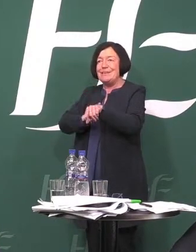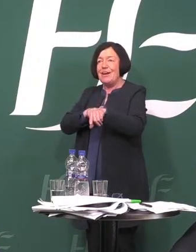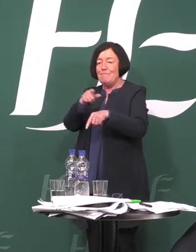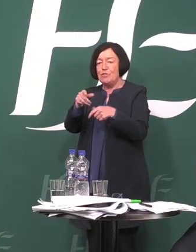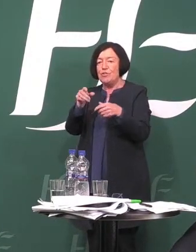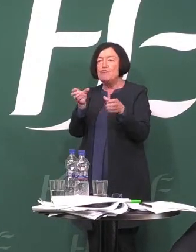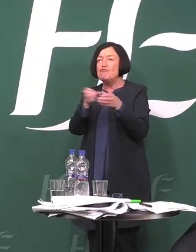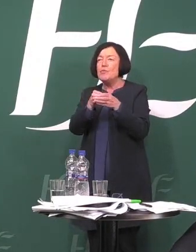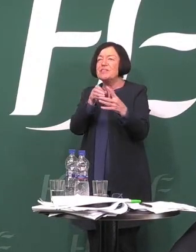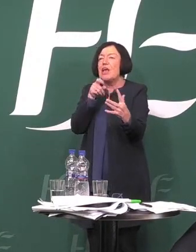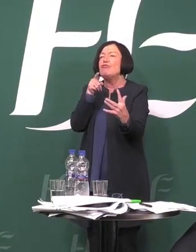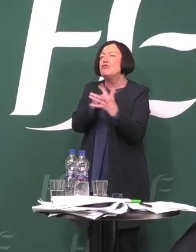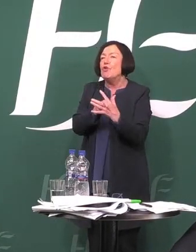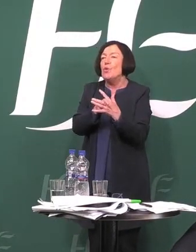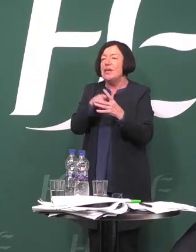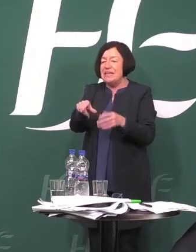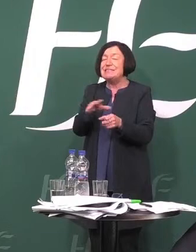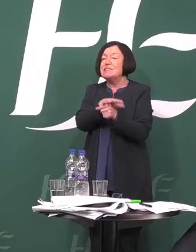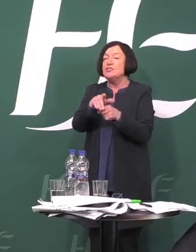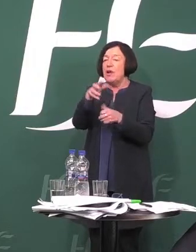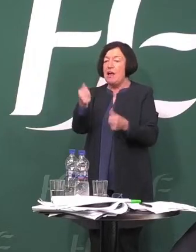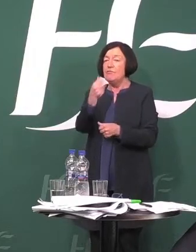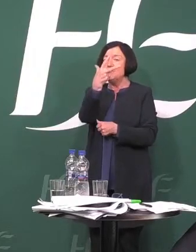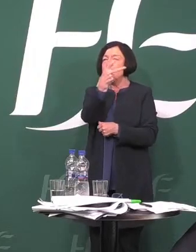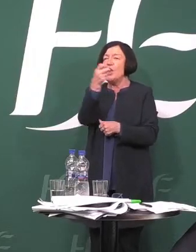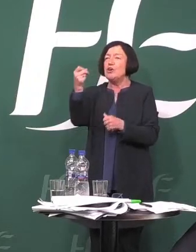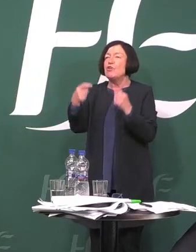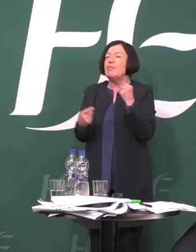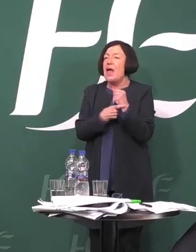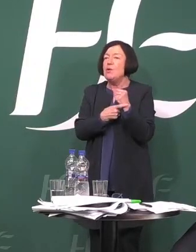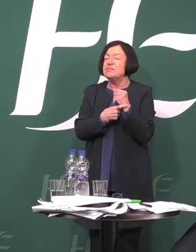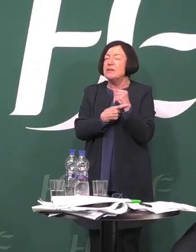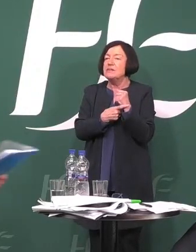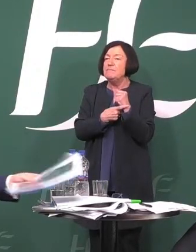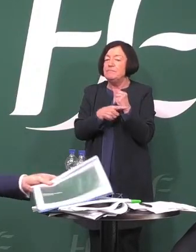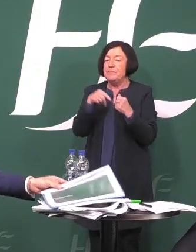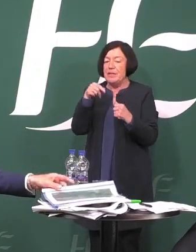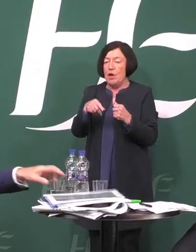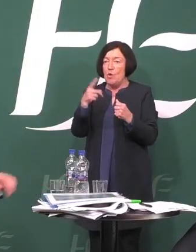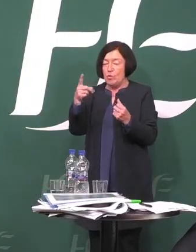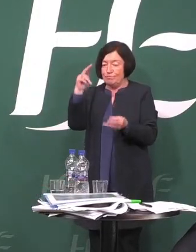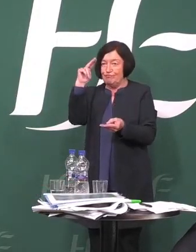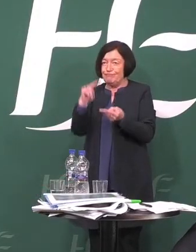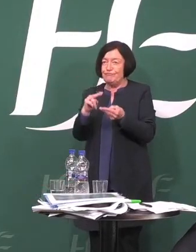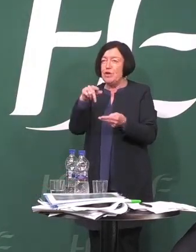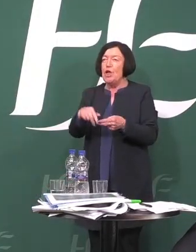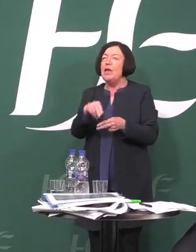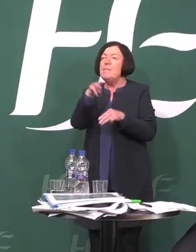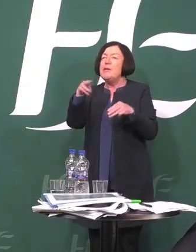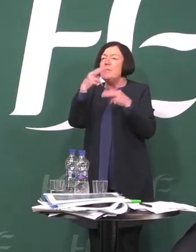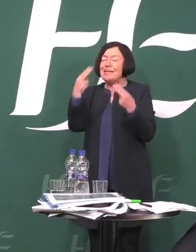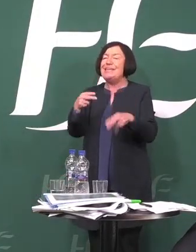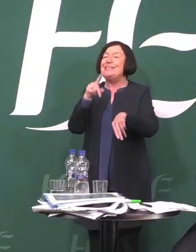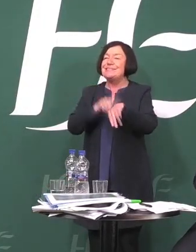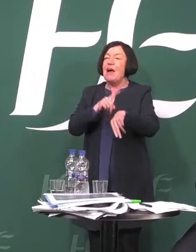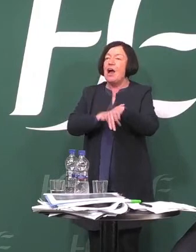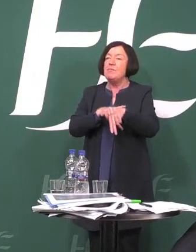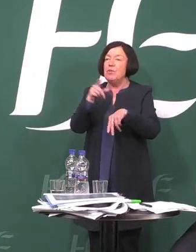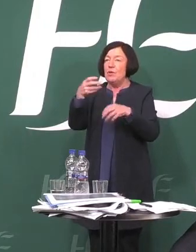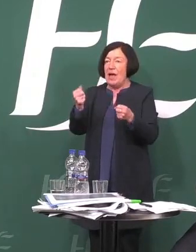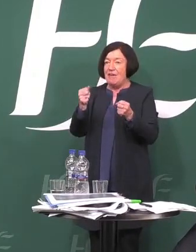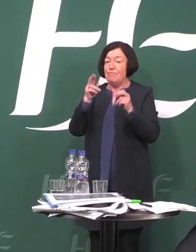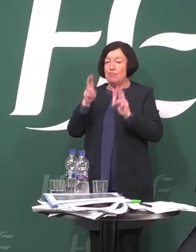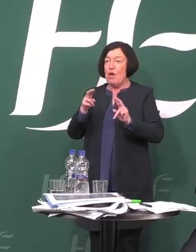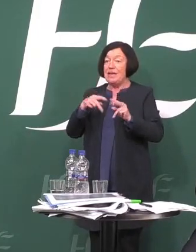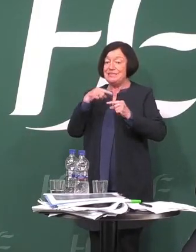to get through. So it isn't the case if you have 300,000 young people aged 12 to 15 that will compress it. People will naturally need time, and we do find a natural